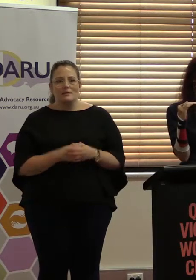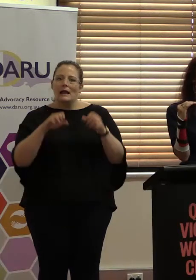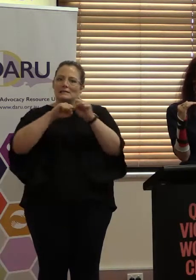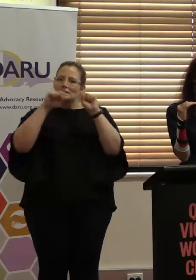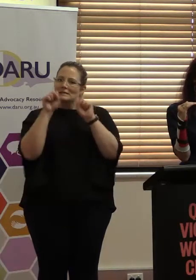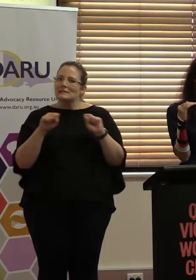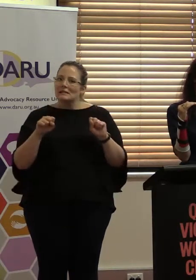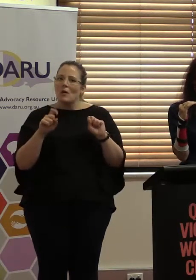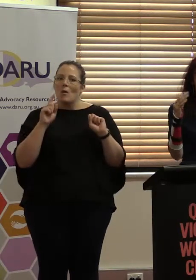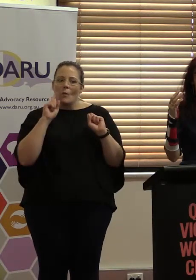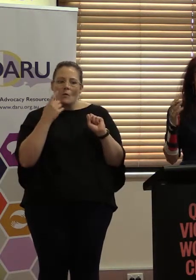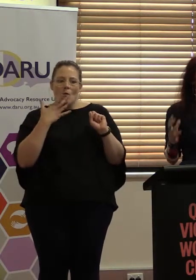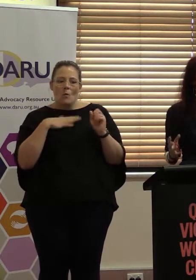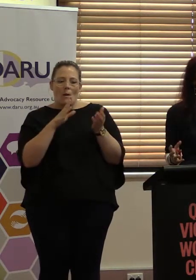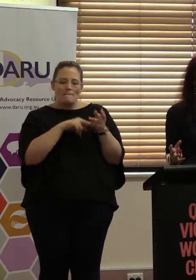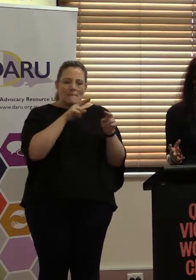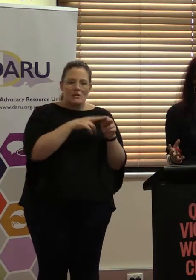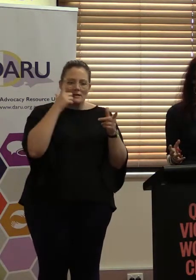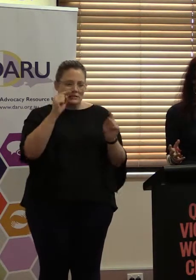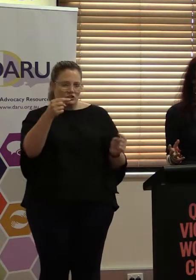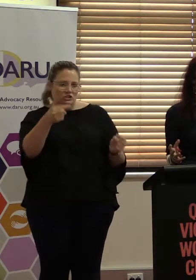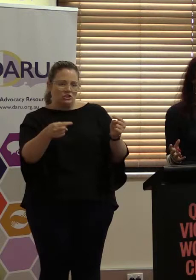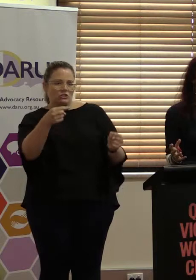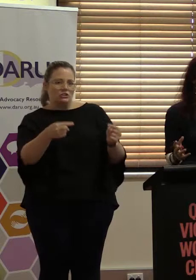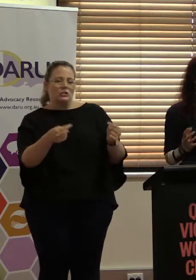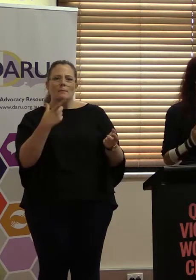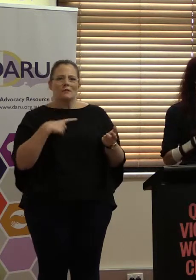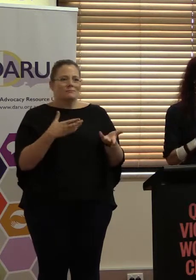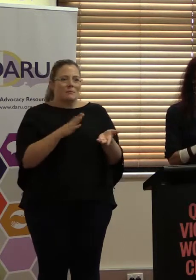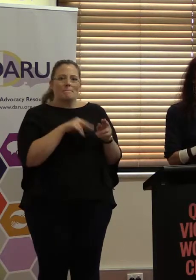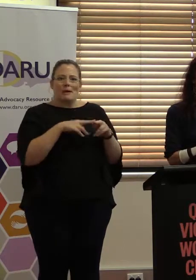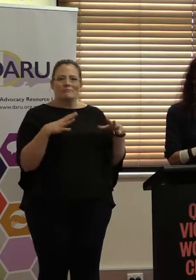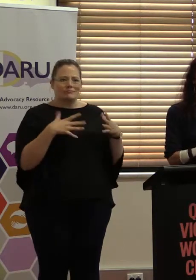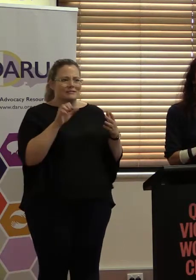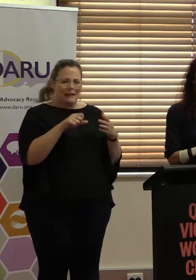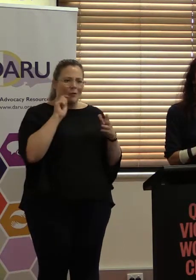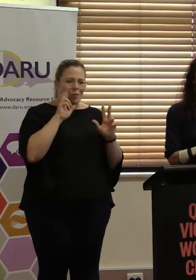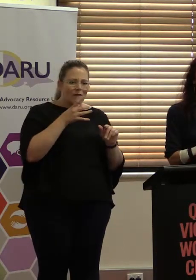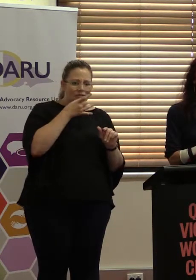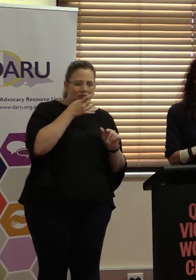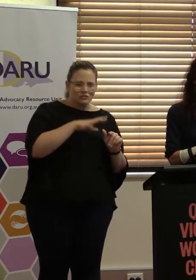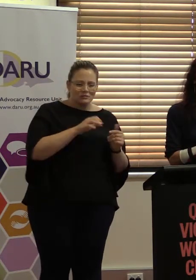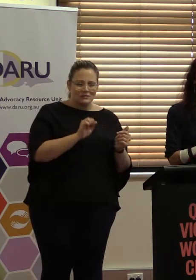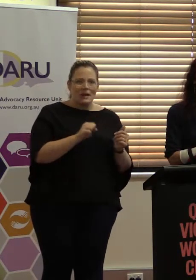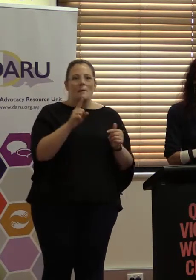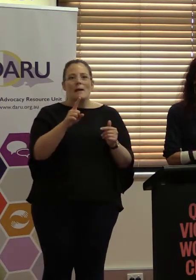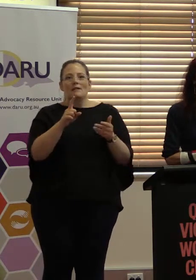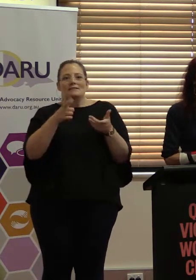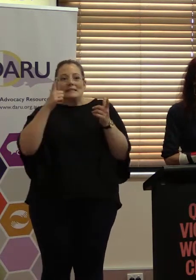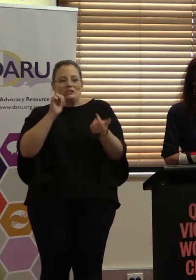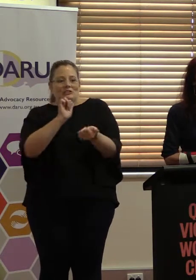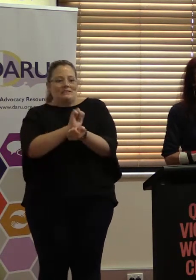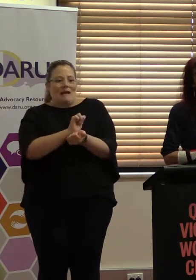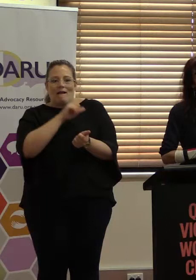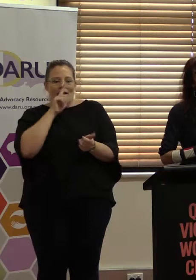other because, of course, parents are going to fight for their kids and teachers are hamstrung and can't do anything about it.